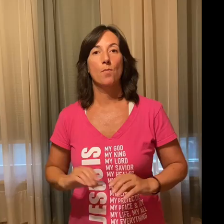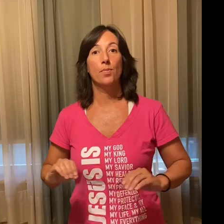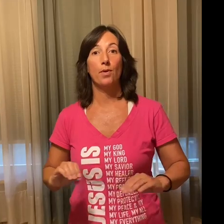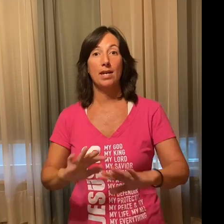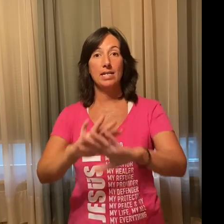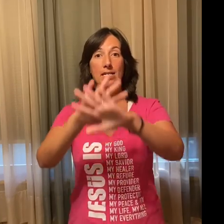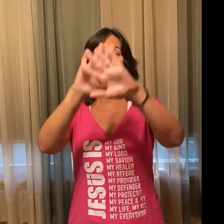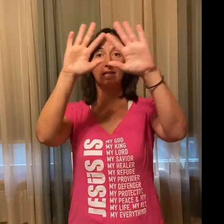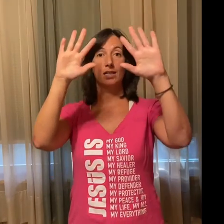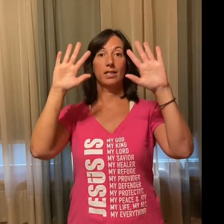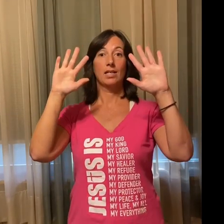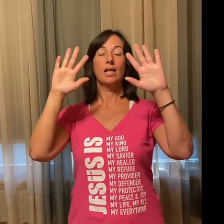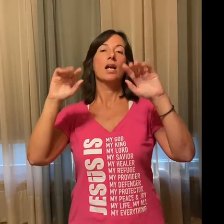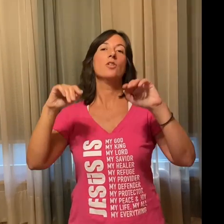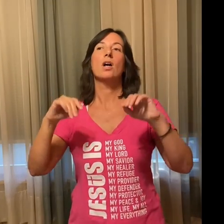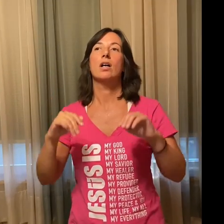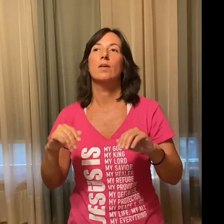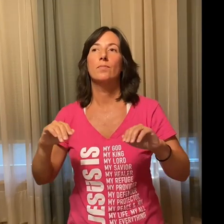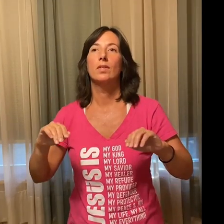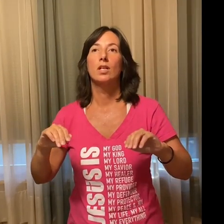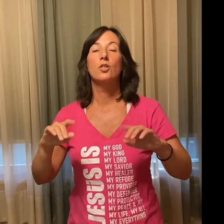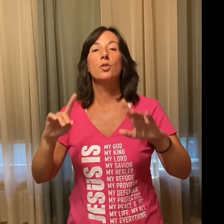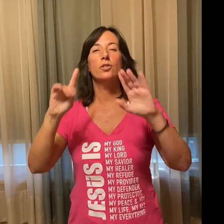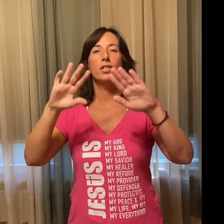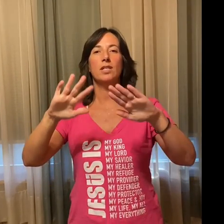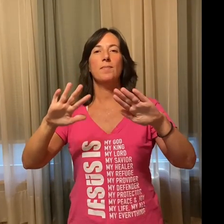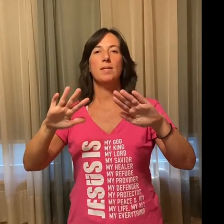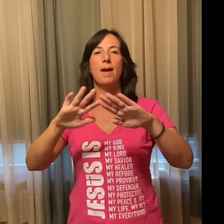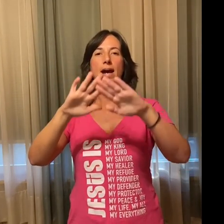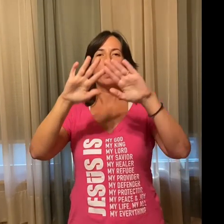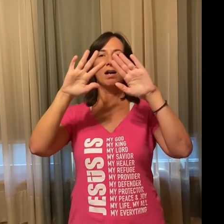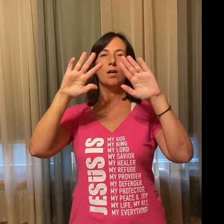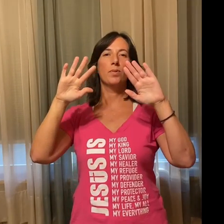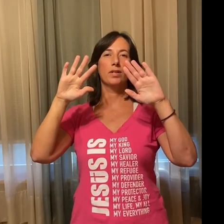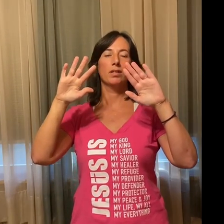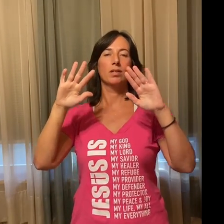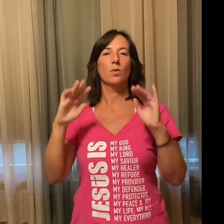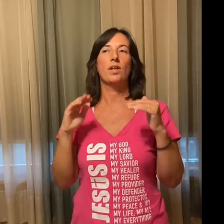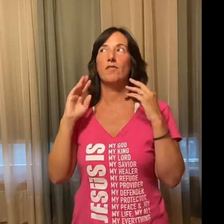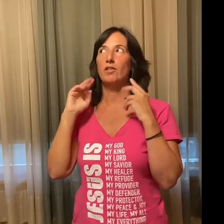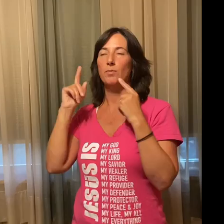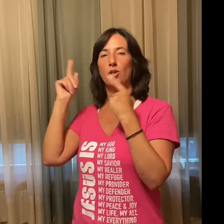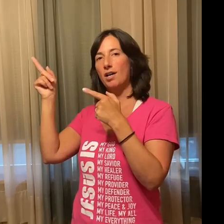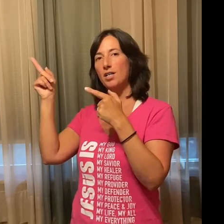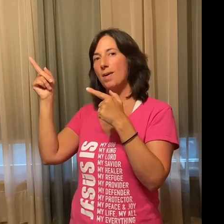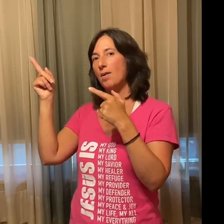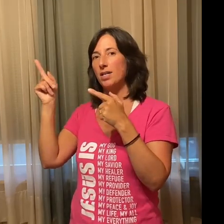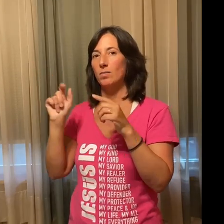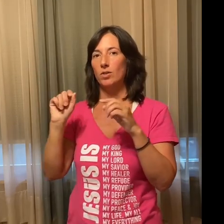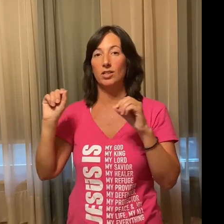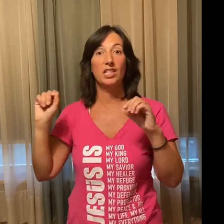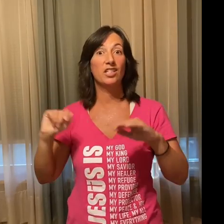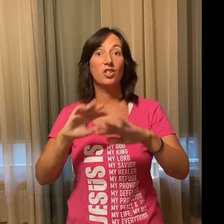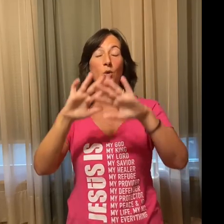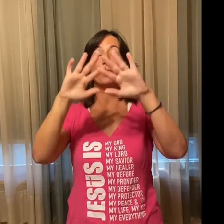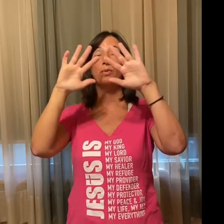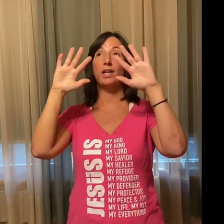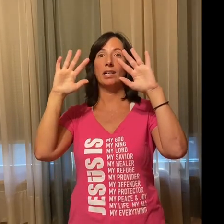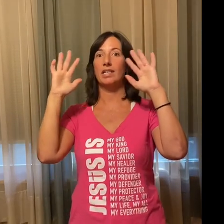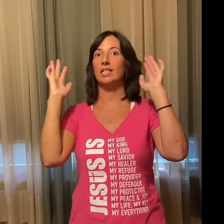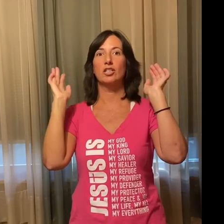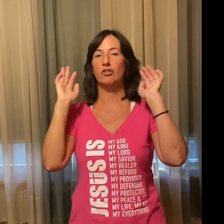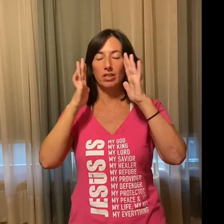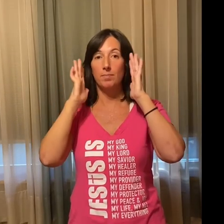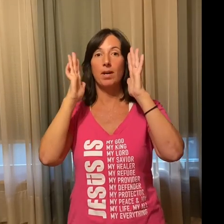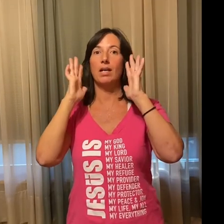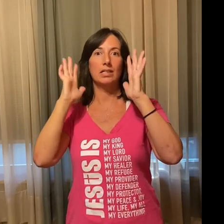for bright. You'll see me back up whenever I'm talking about him because he's so bright,